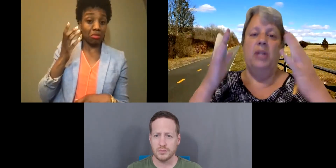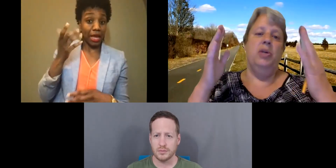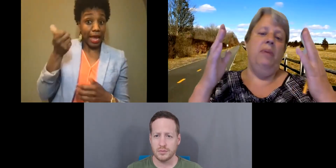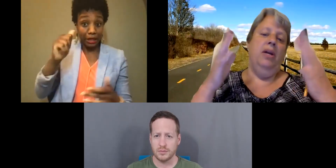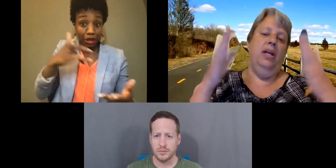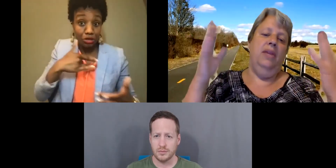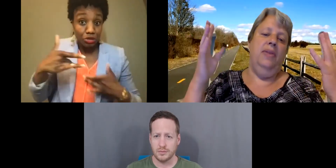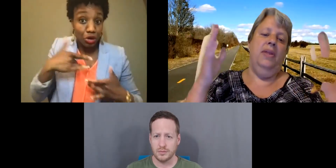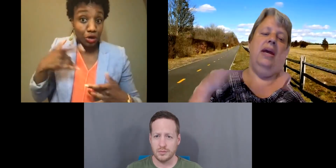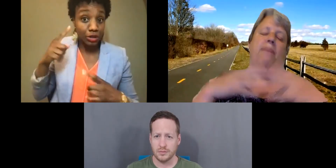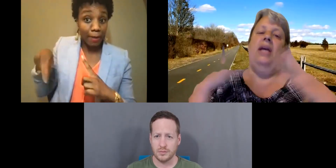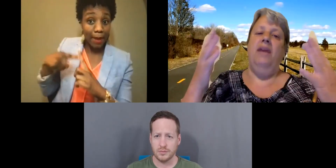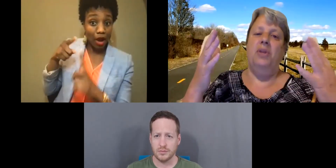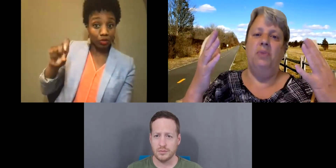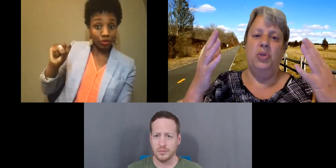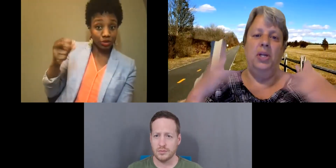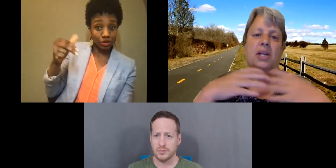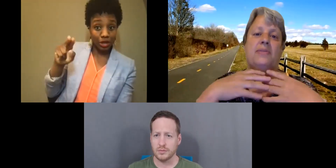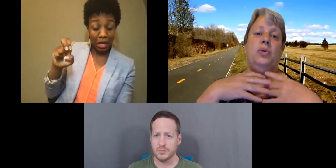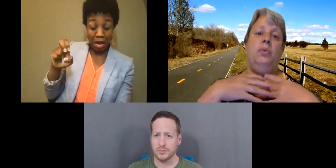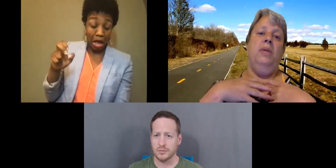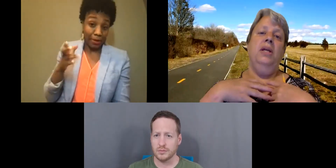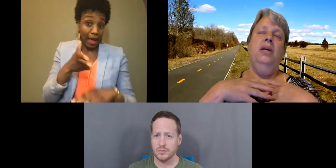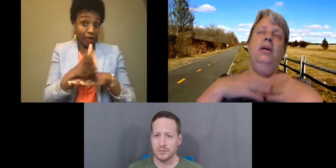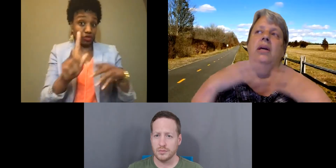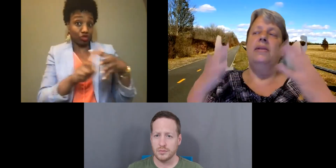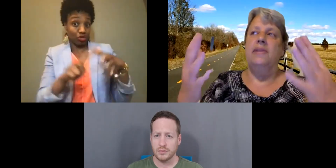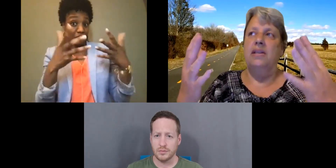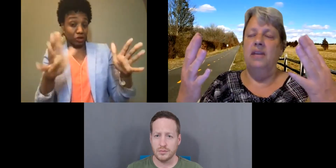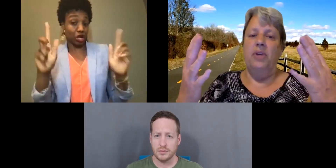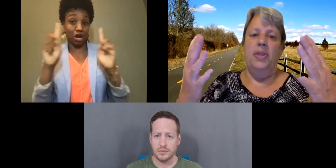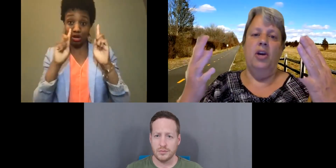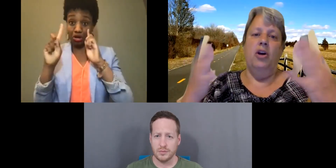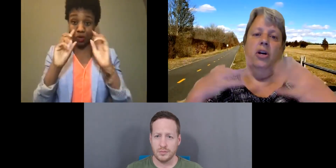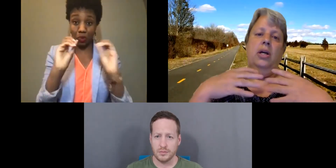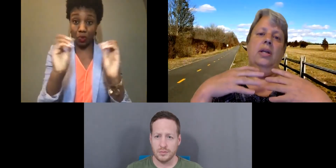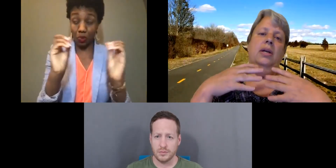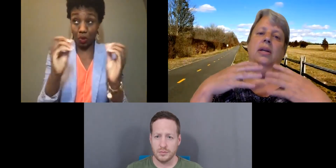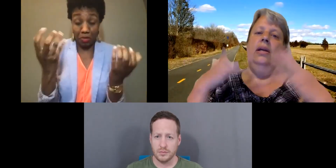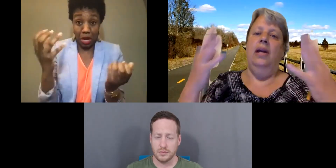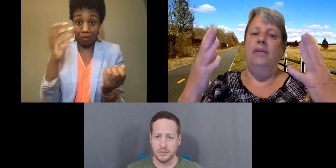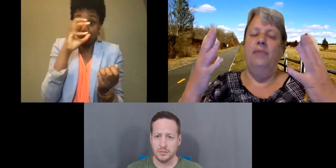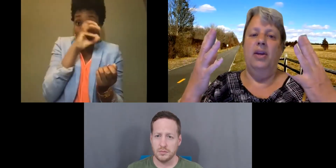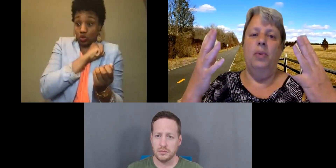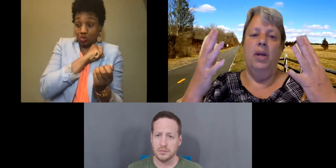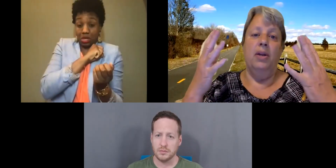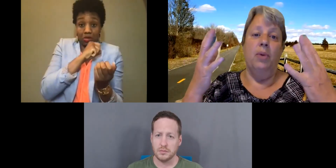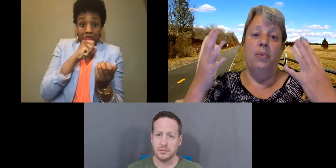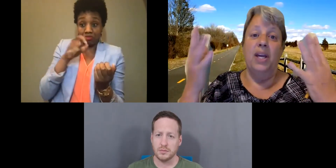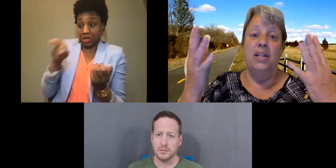about anything that happened after the retreat. I assume that he sent everything on and he had evaluated what we had done.